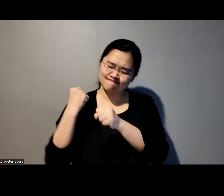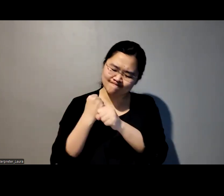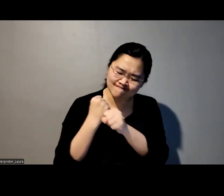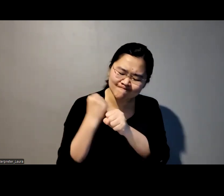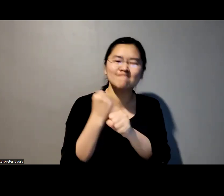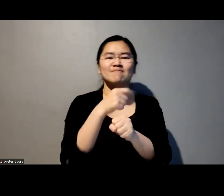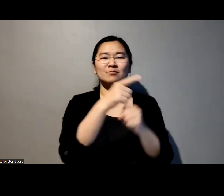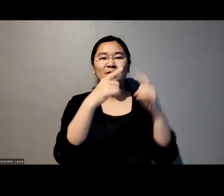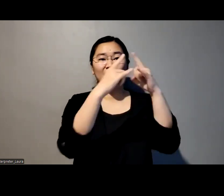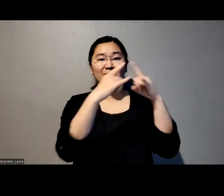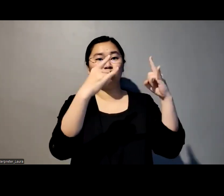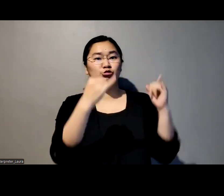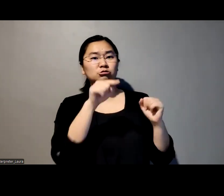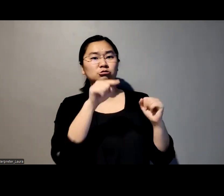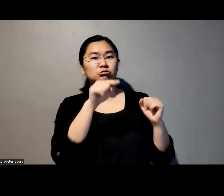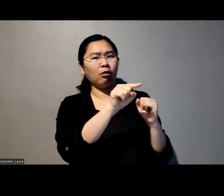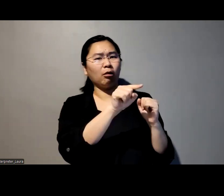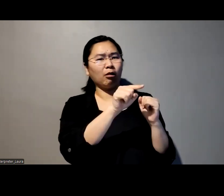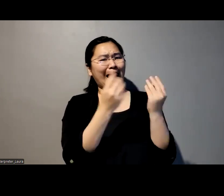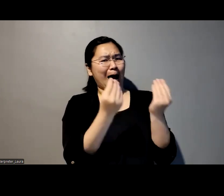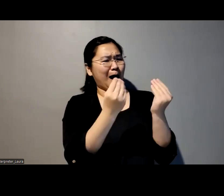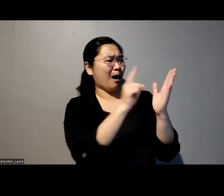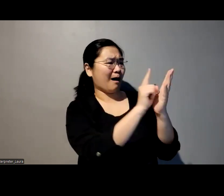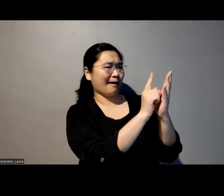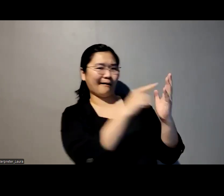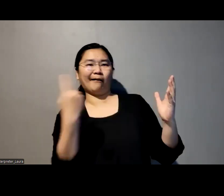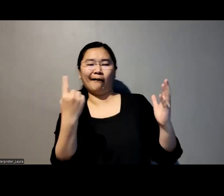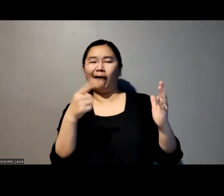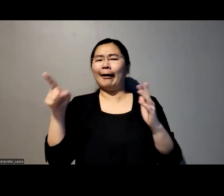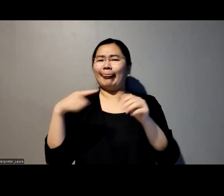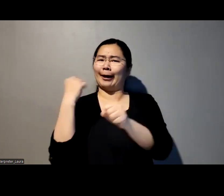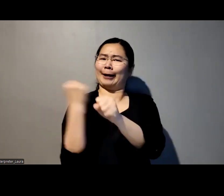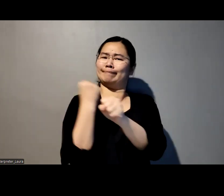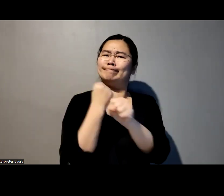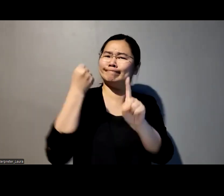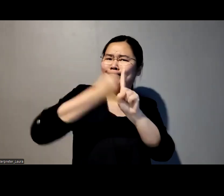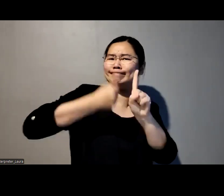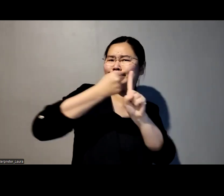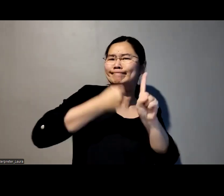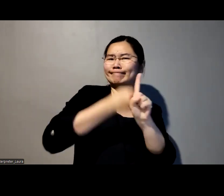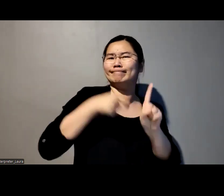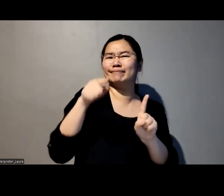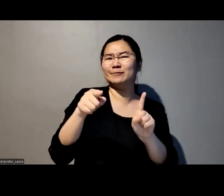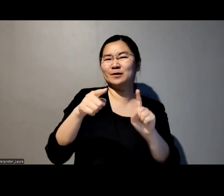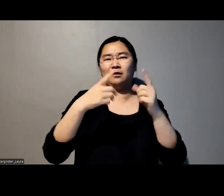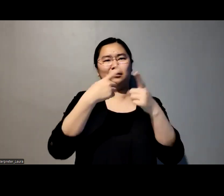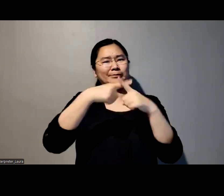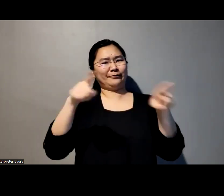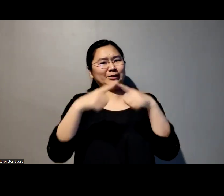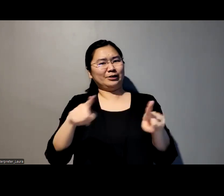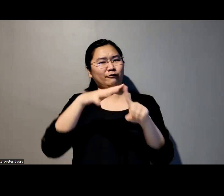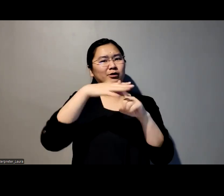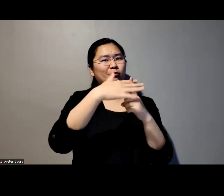United Kingdom, as well as from Korea. And we also have a representative of the CRPD committee with